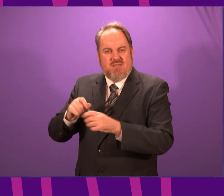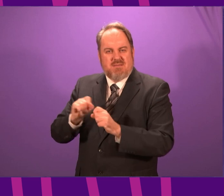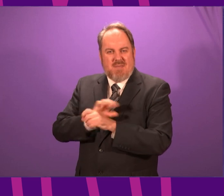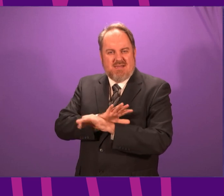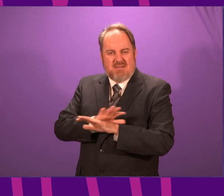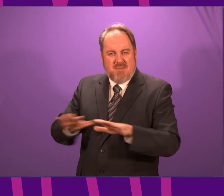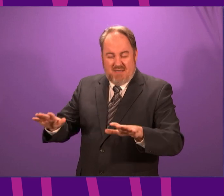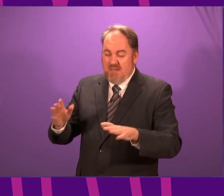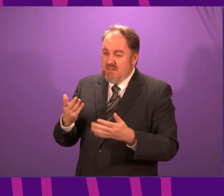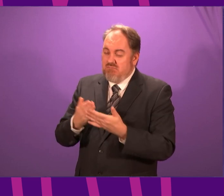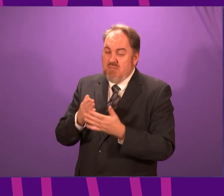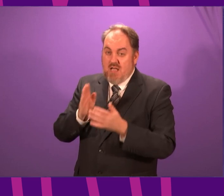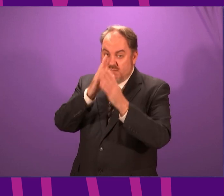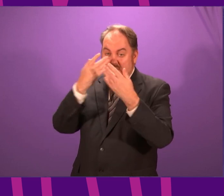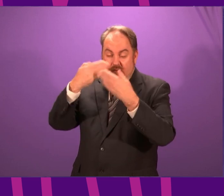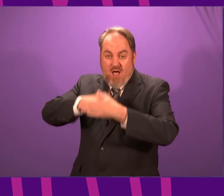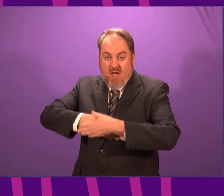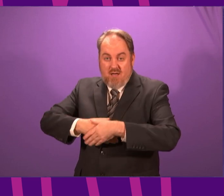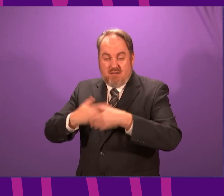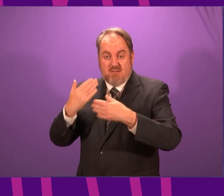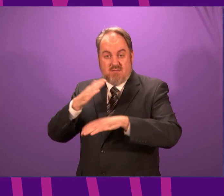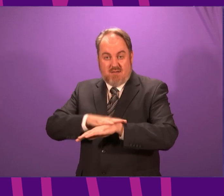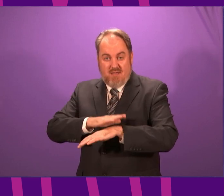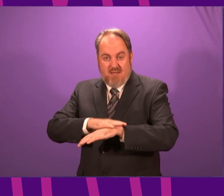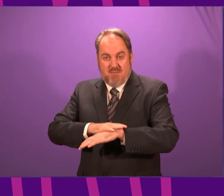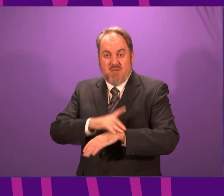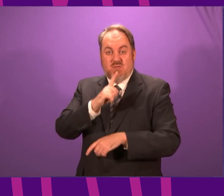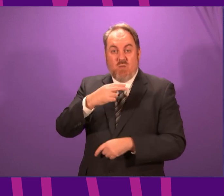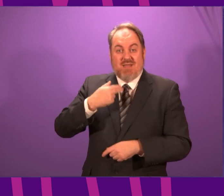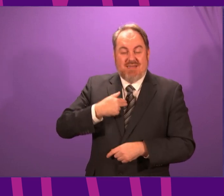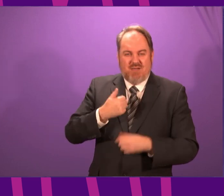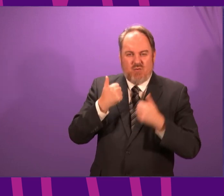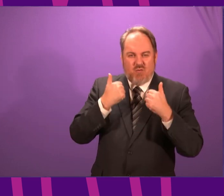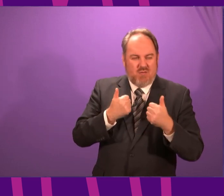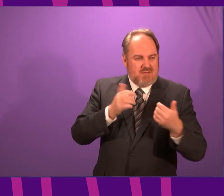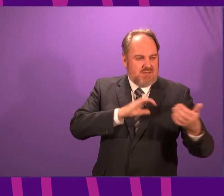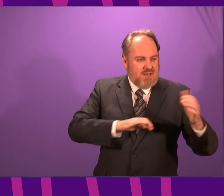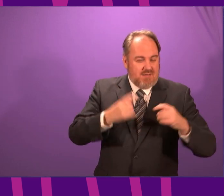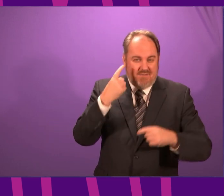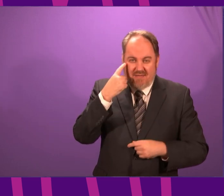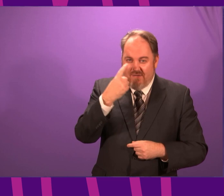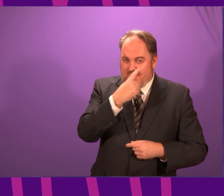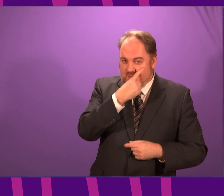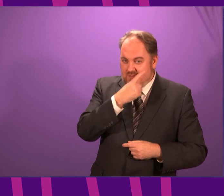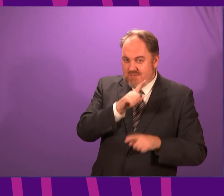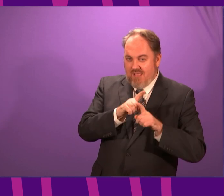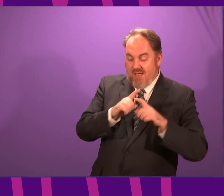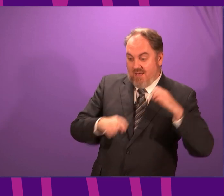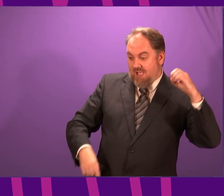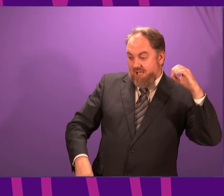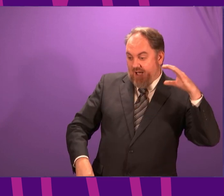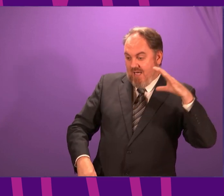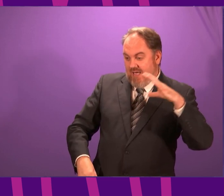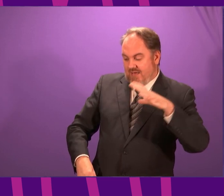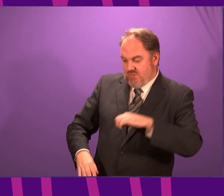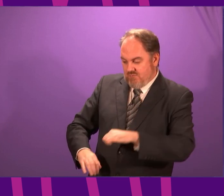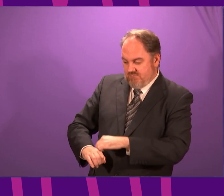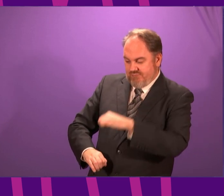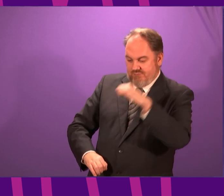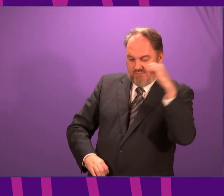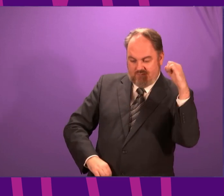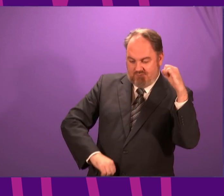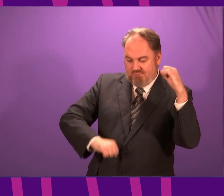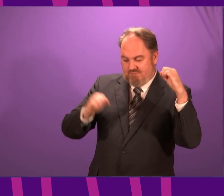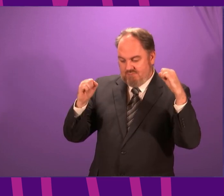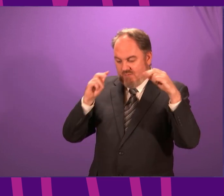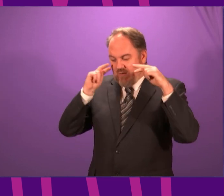reason. And that means evidence, credible evidence, persuasive evidence, reliable evidence, evidence that people